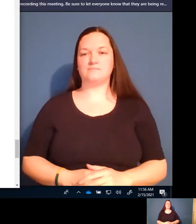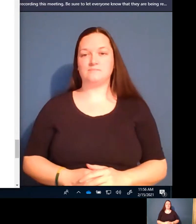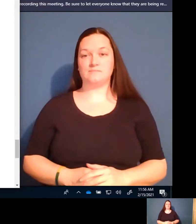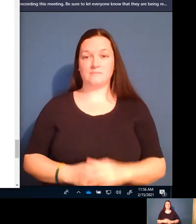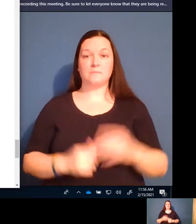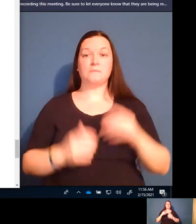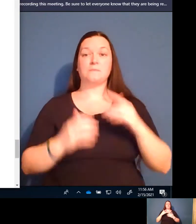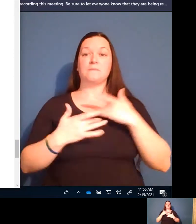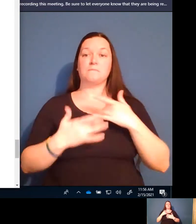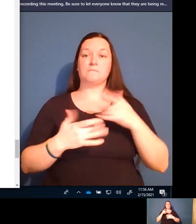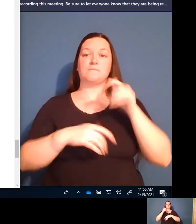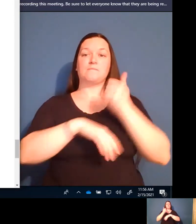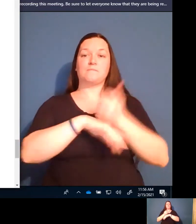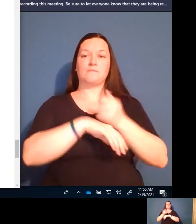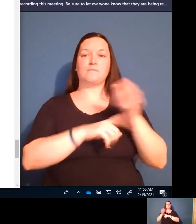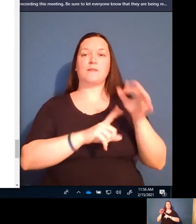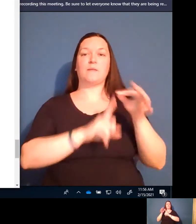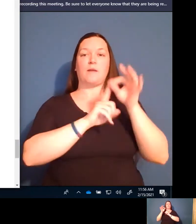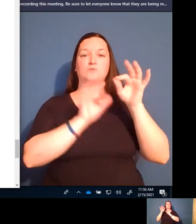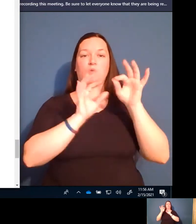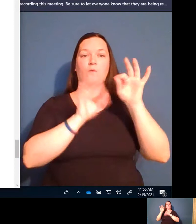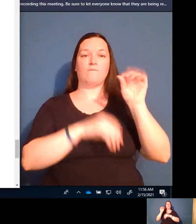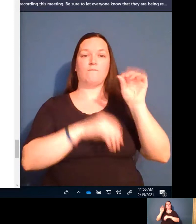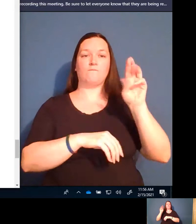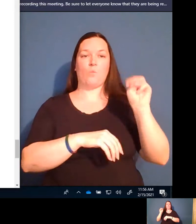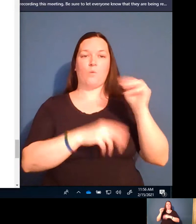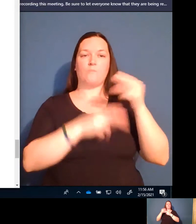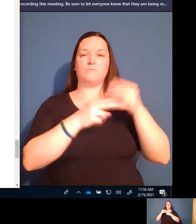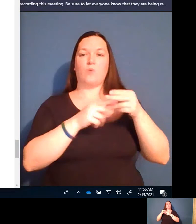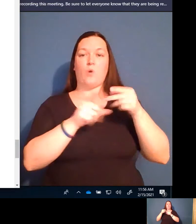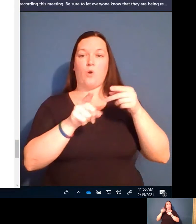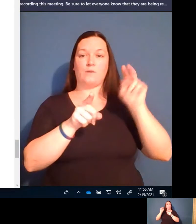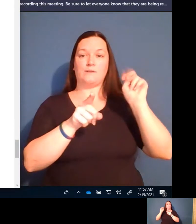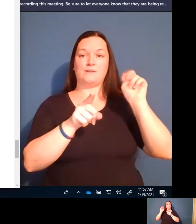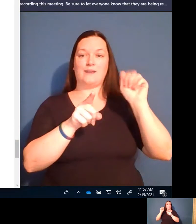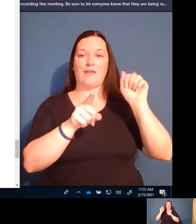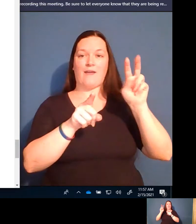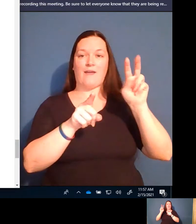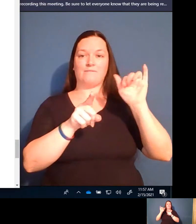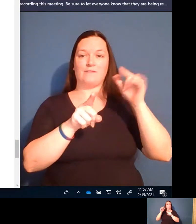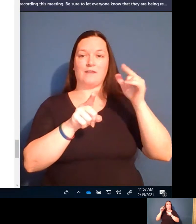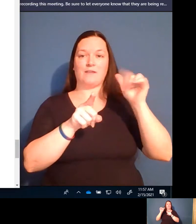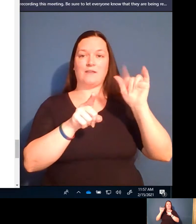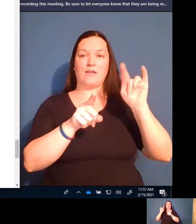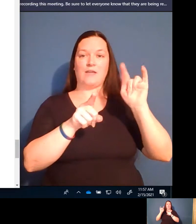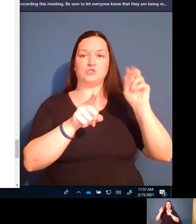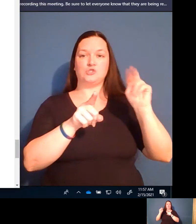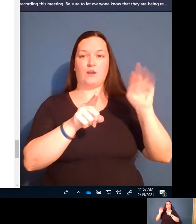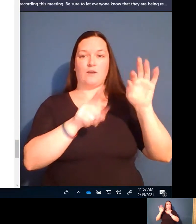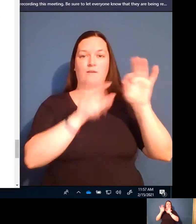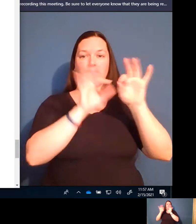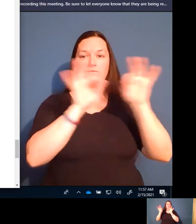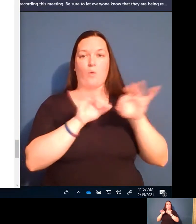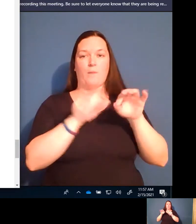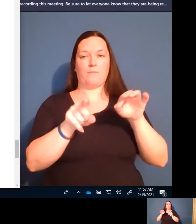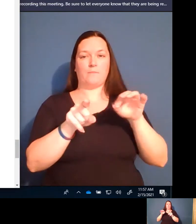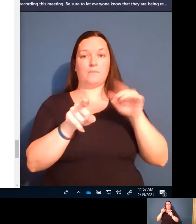Database designers will often set up a special kind of form called a navigation form, and this will appear automatically when you open the